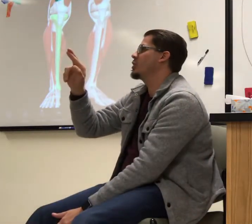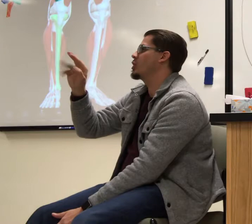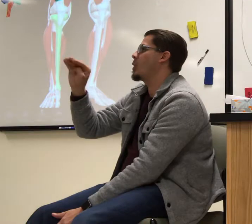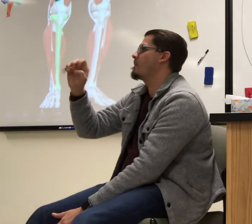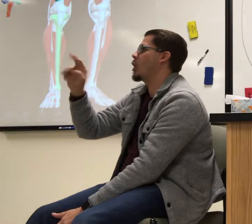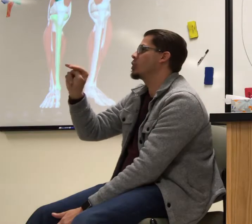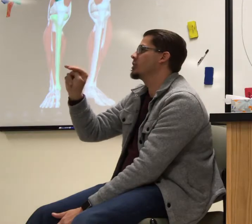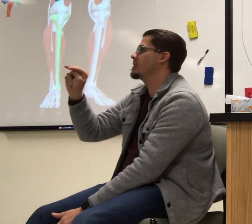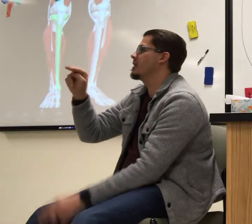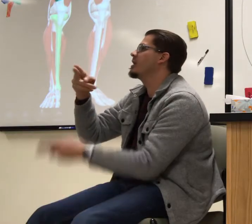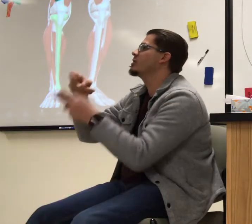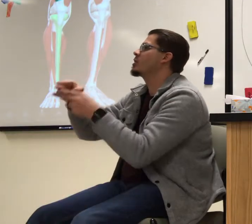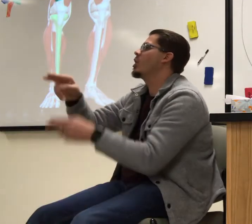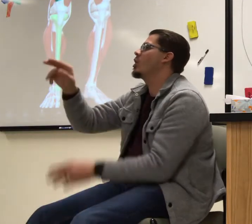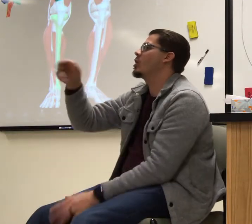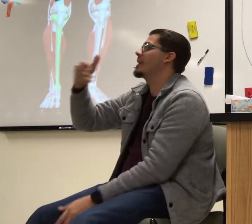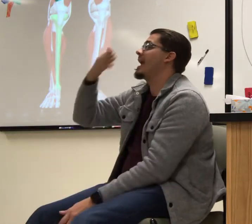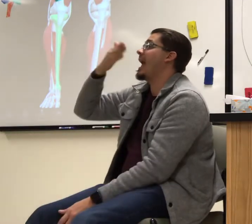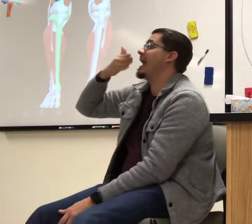shins.